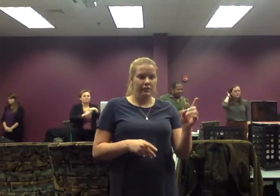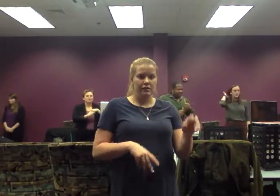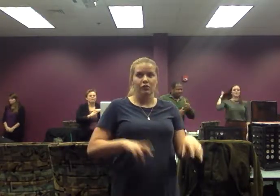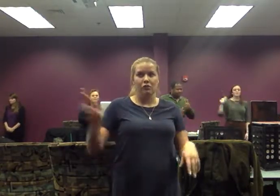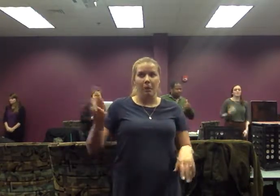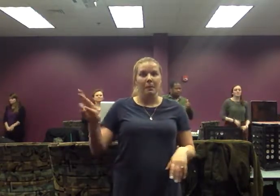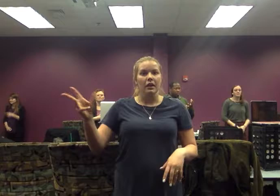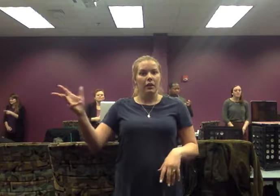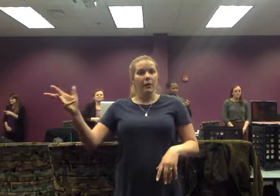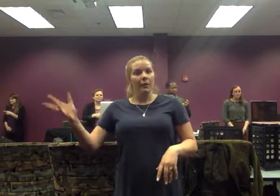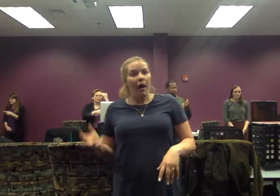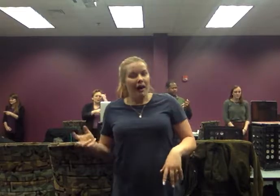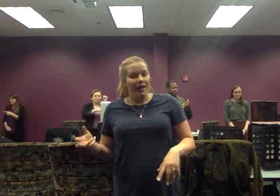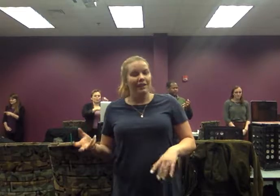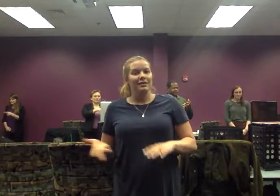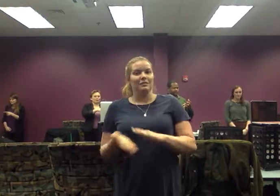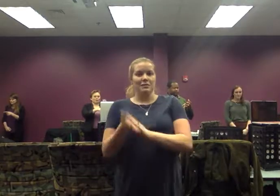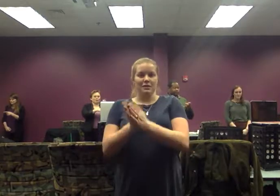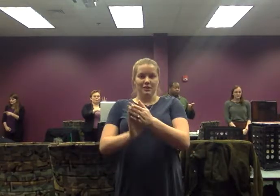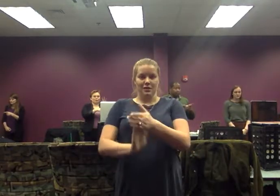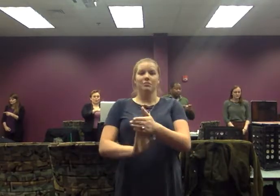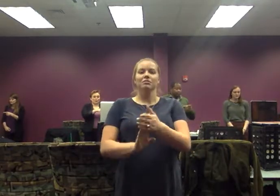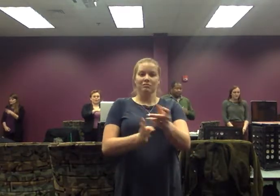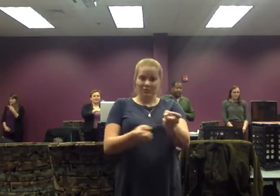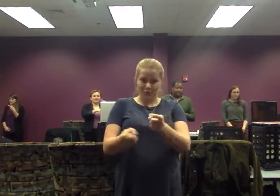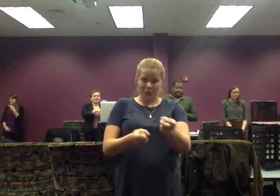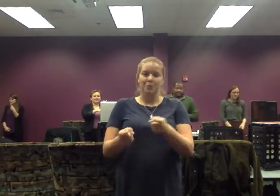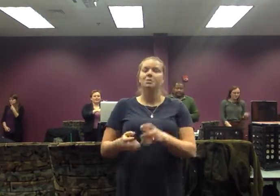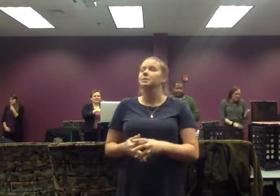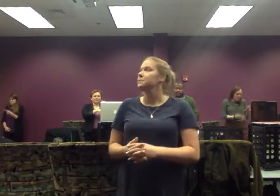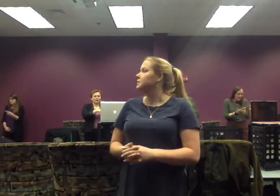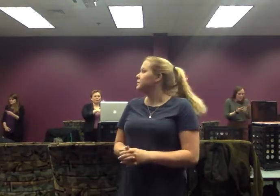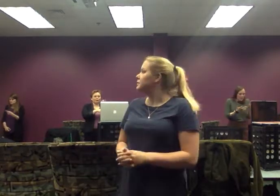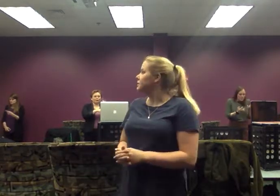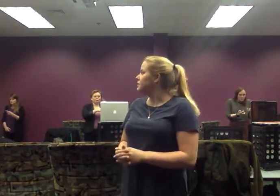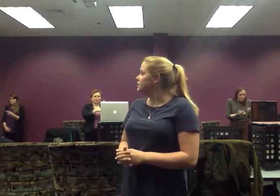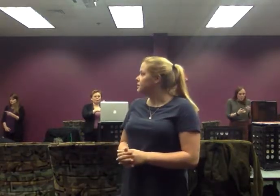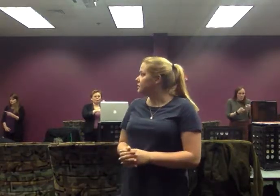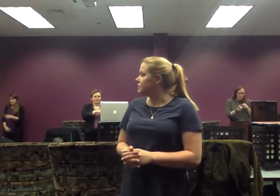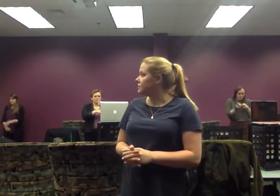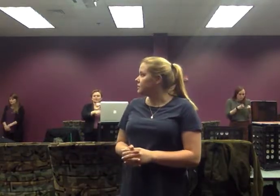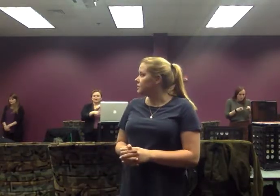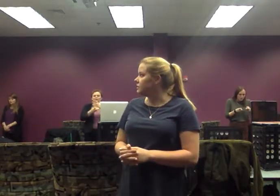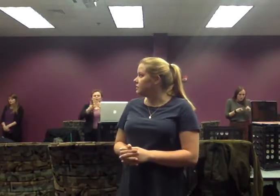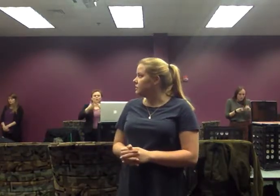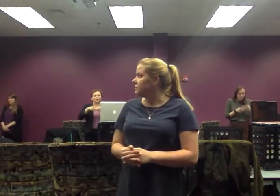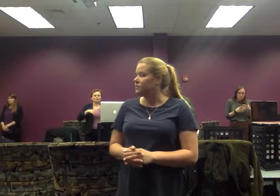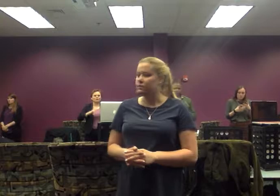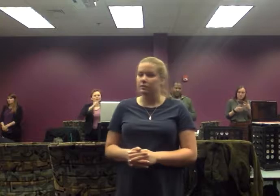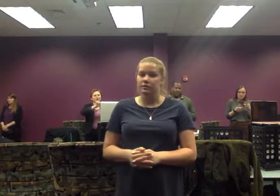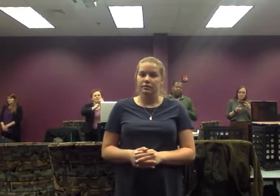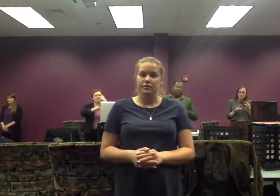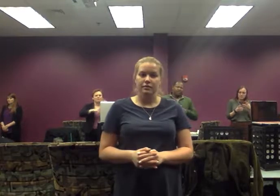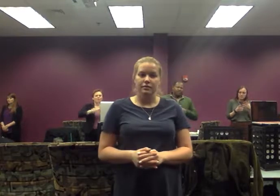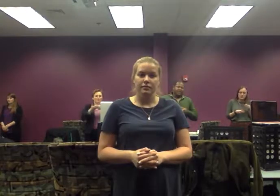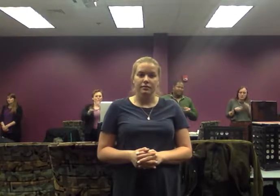double-headed horse. One was the traditional appeal to the wealthy, protect them, and reduce